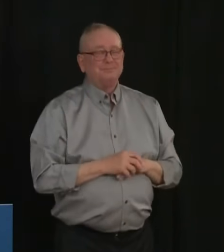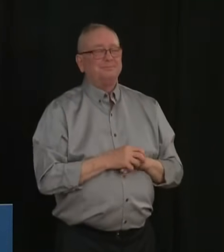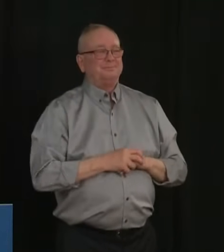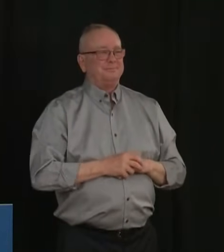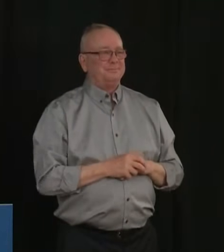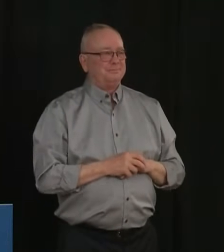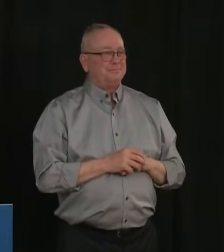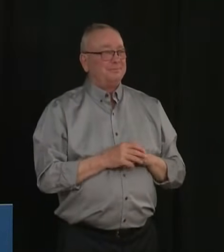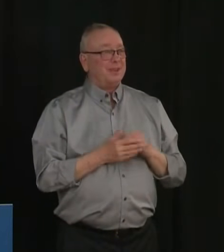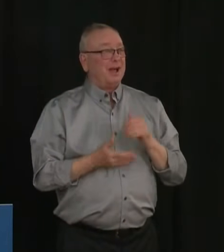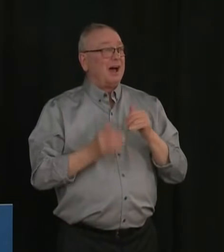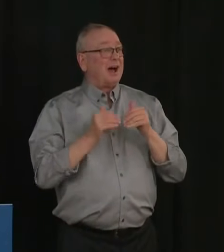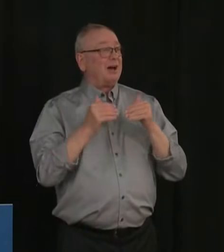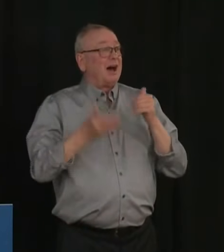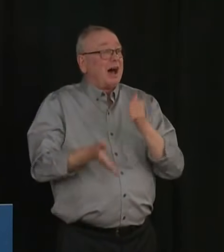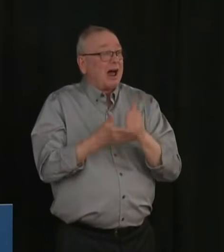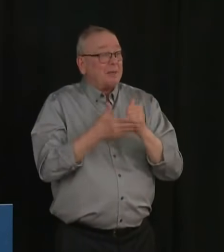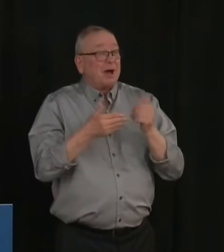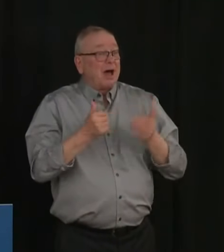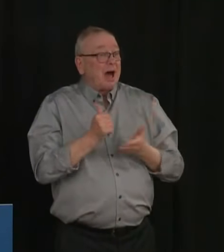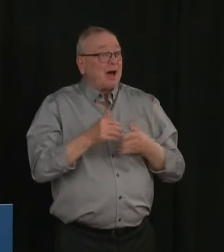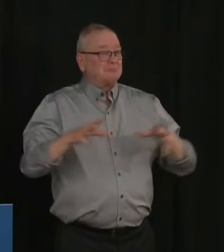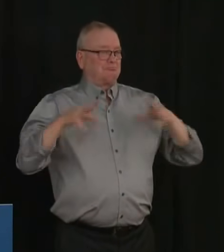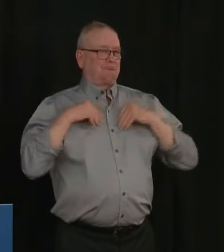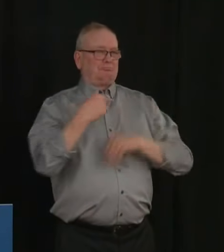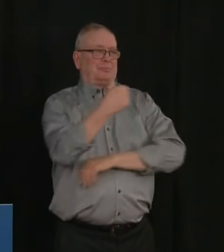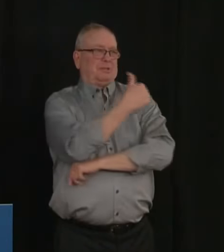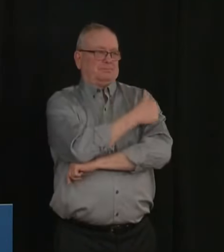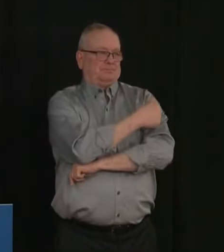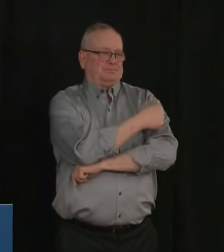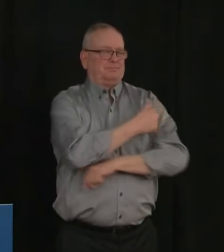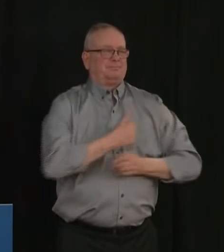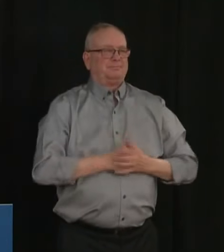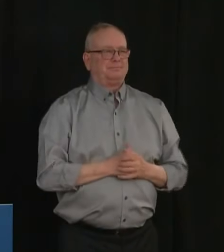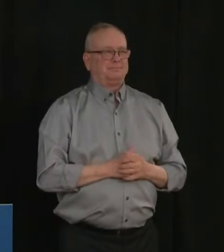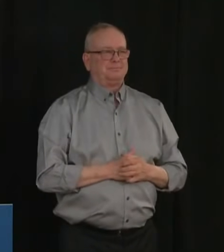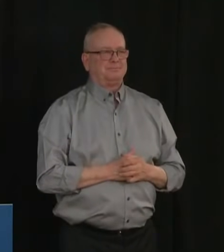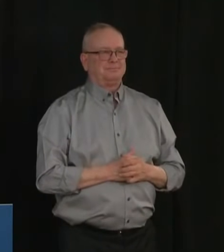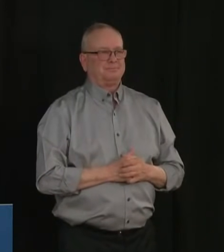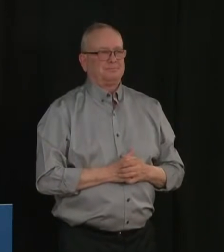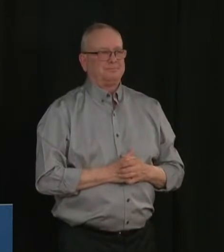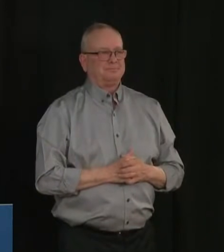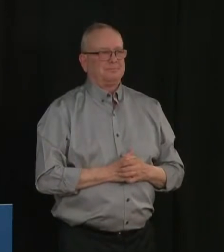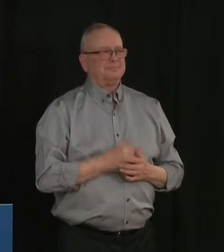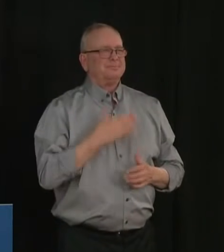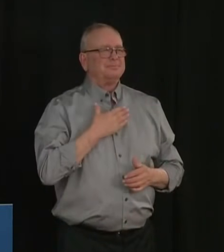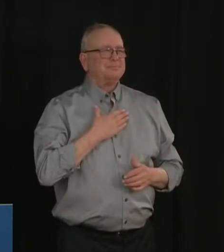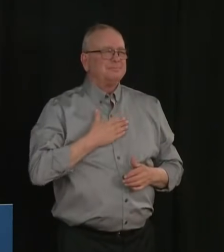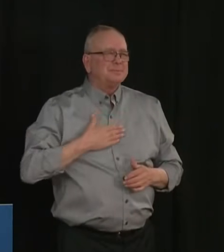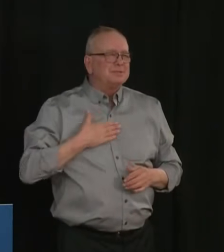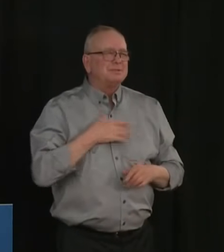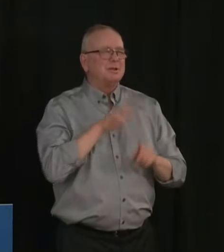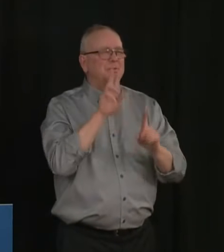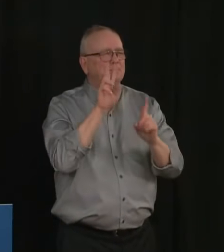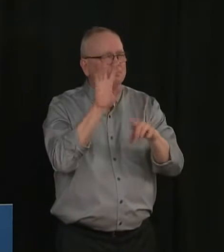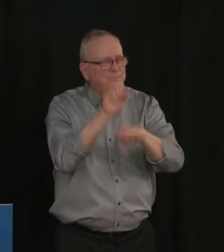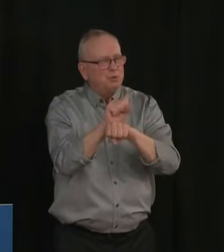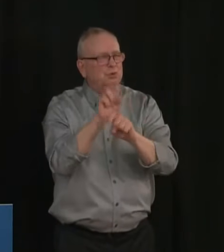the long-term spread of these variants and all COVID-19 is to book our vaccines as soon as we are